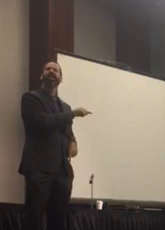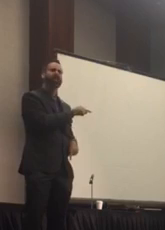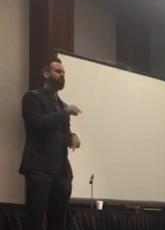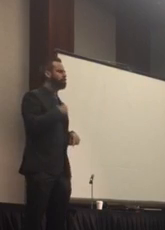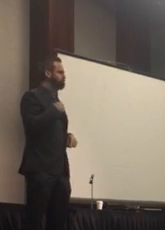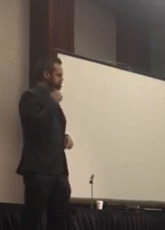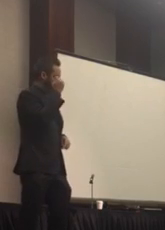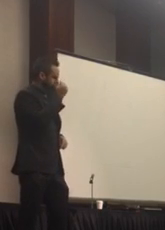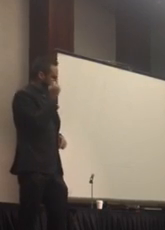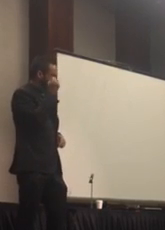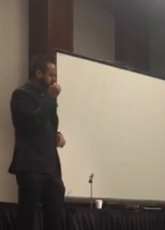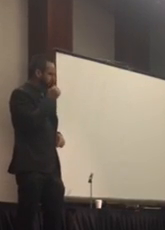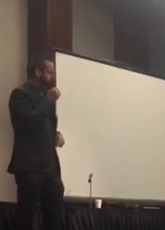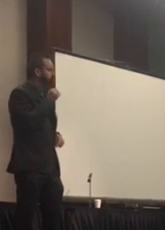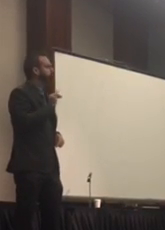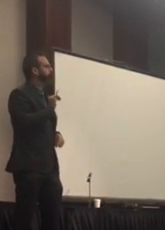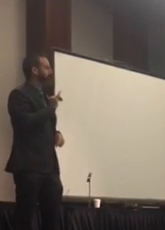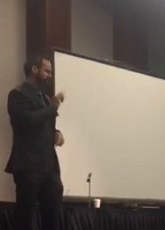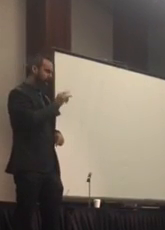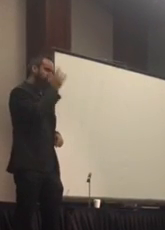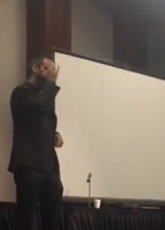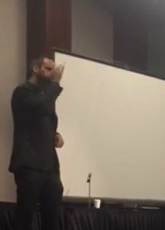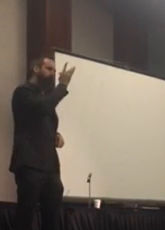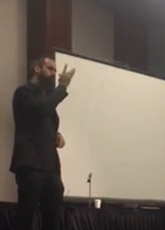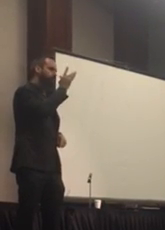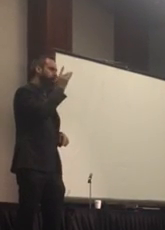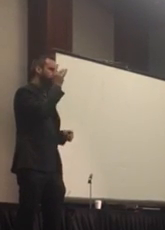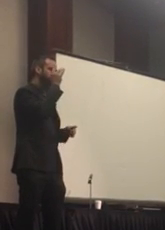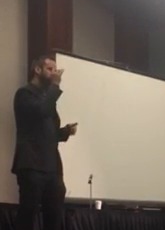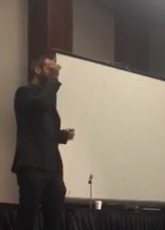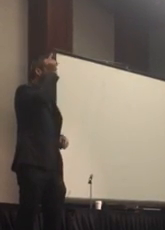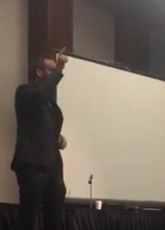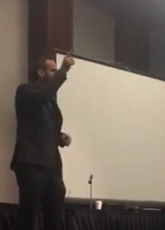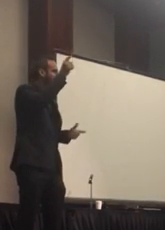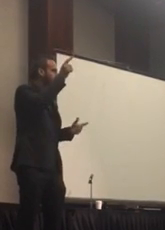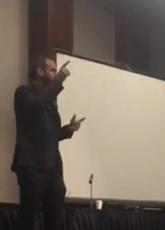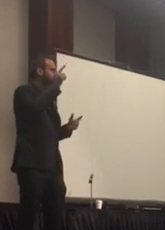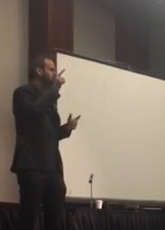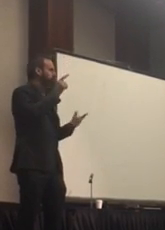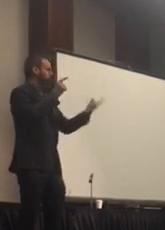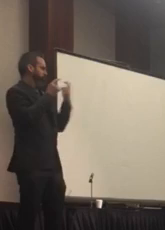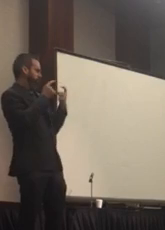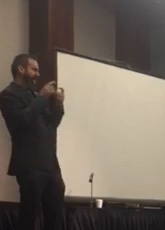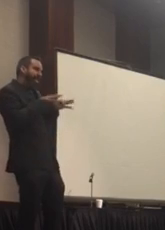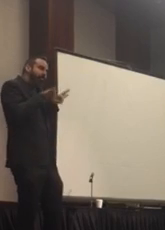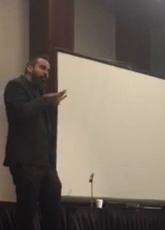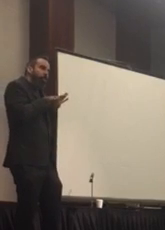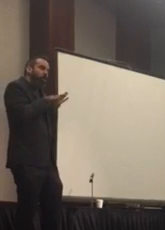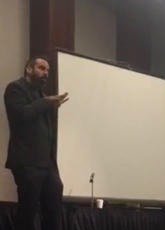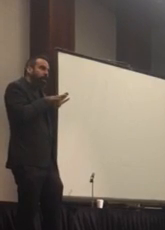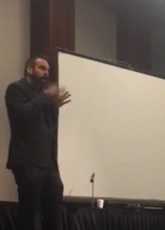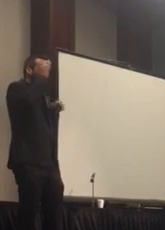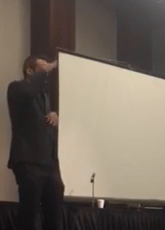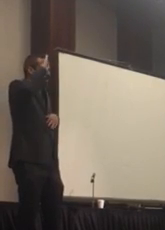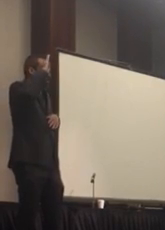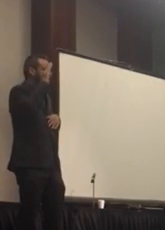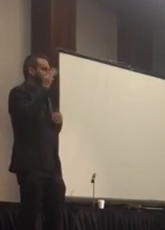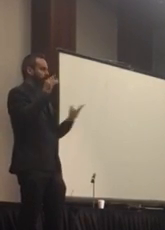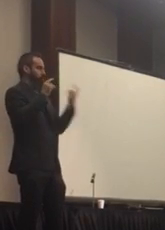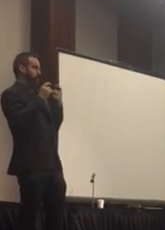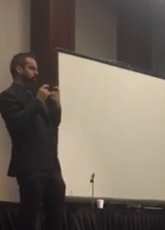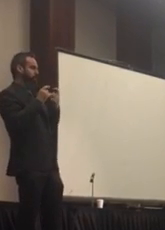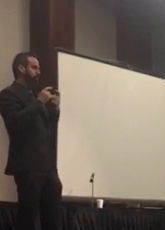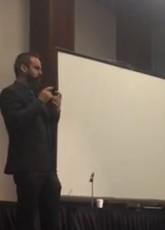there and I thought in that brief second, that is a brilliant sociological question, and a really important anthropological question, a